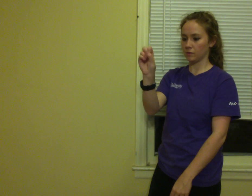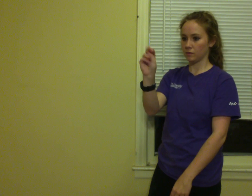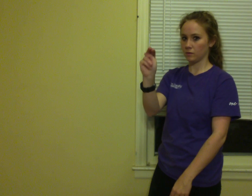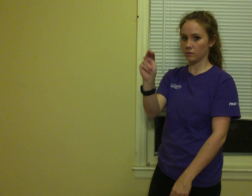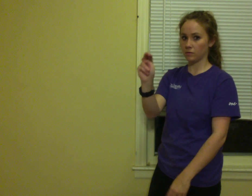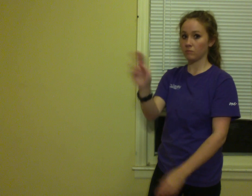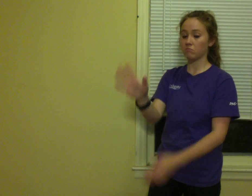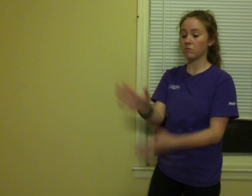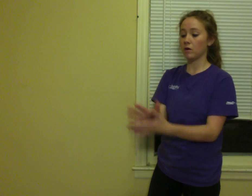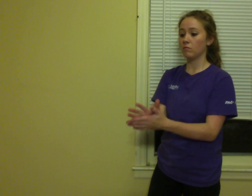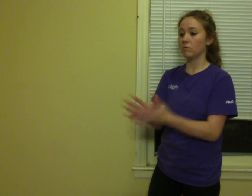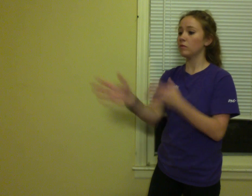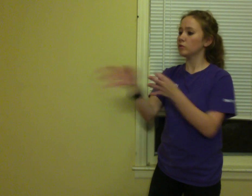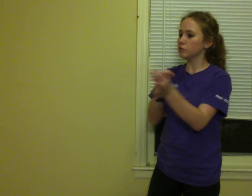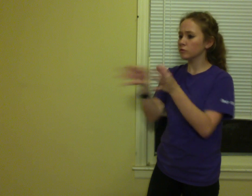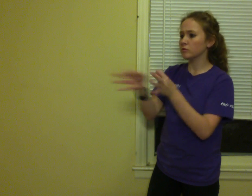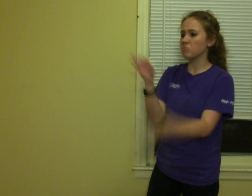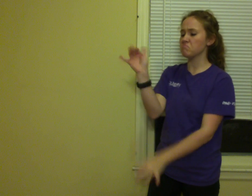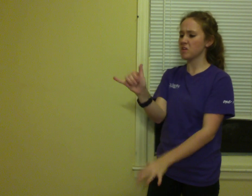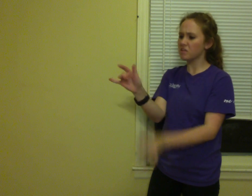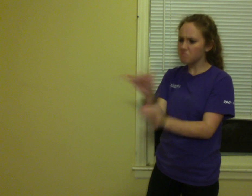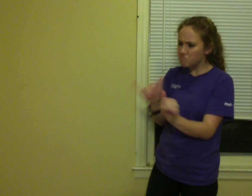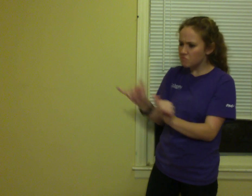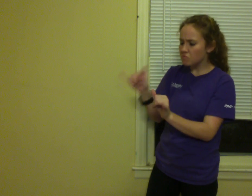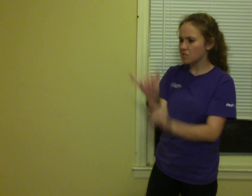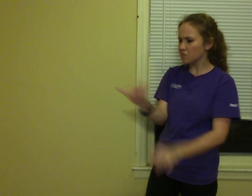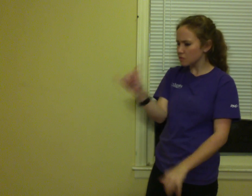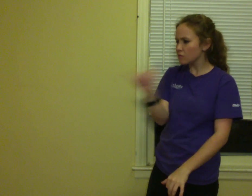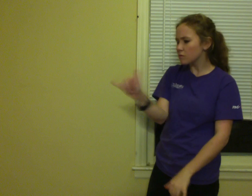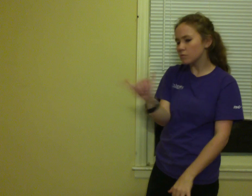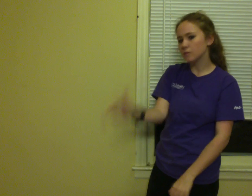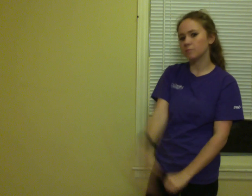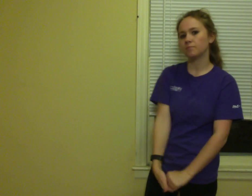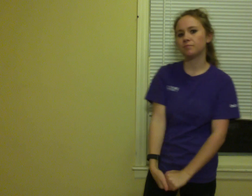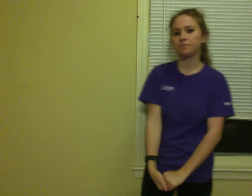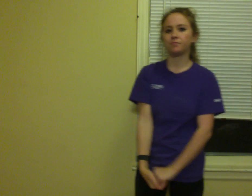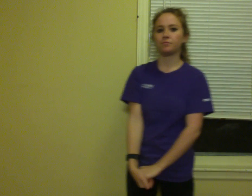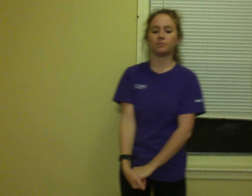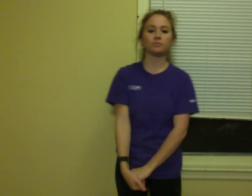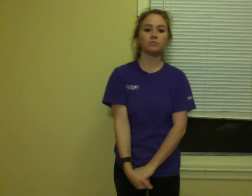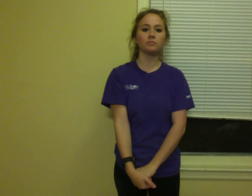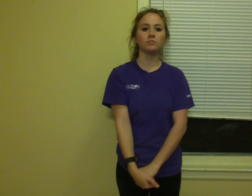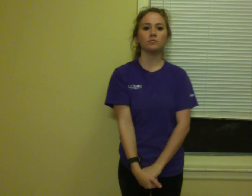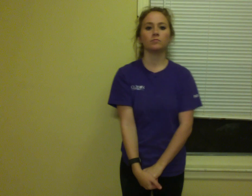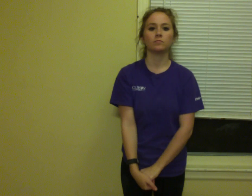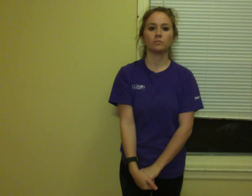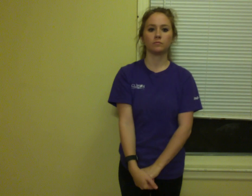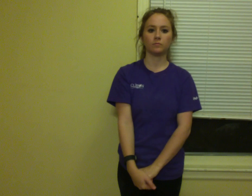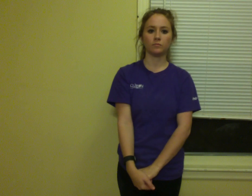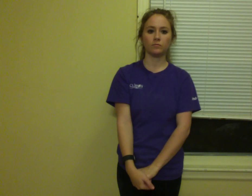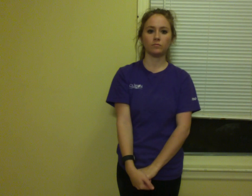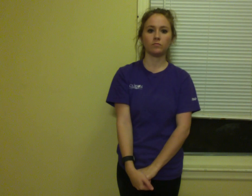In past centuries, economic balance was improved when large feudal estates were gradually reorganized